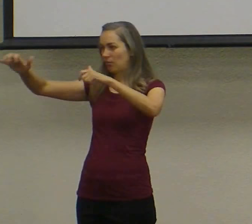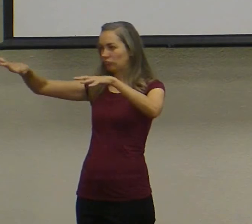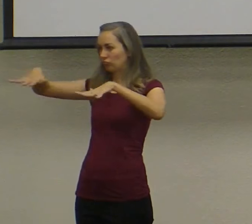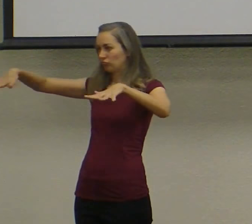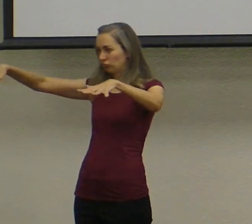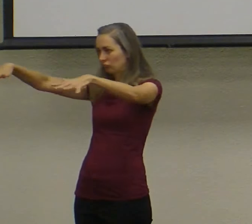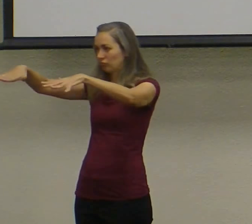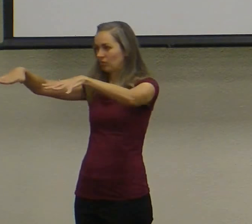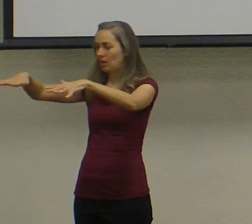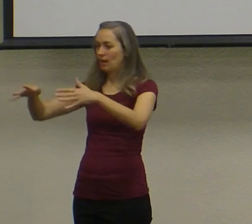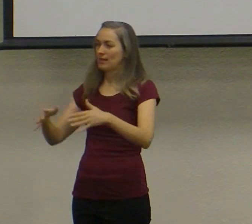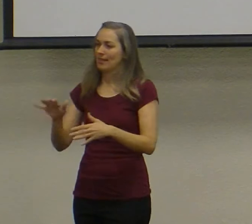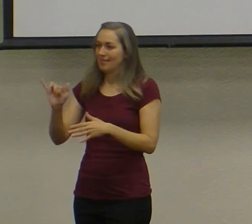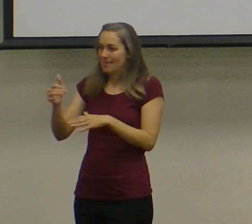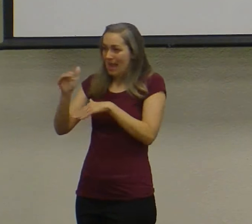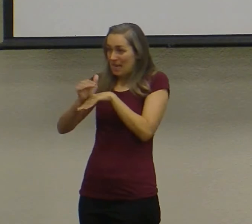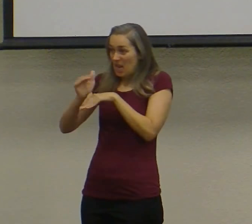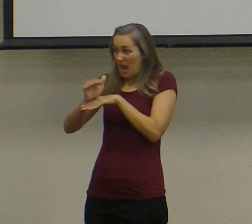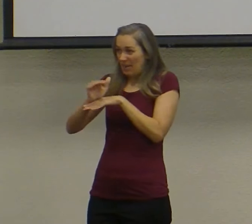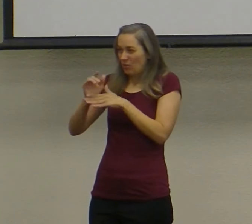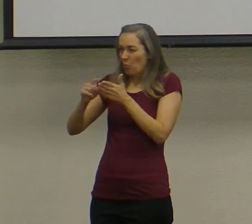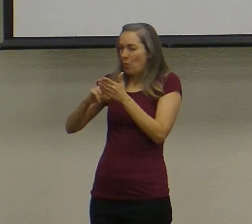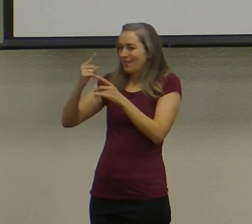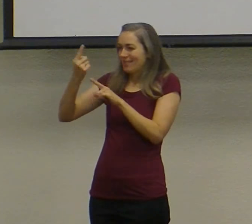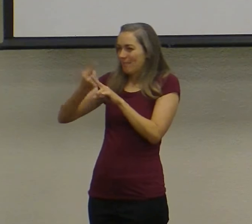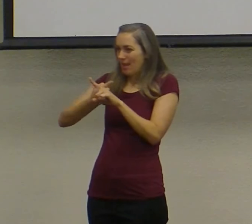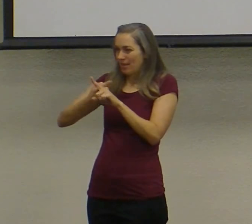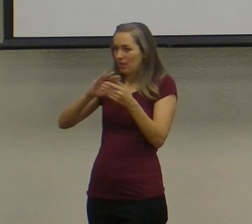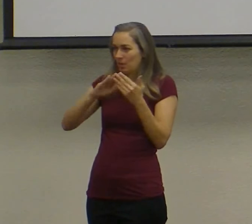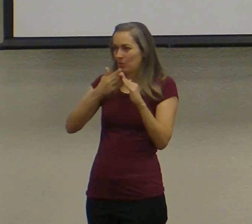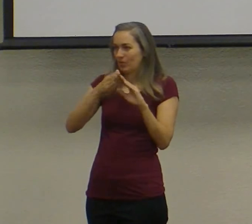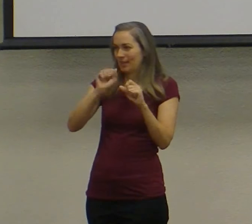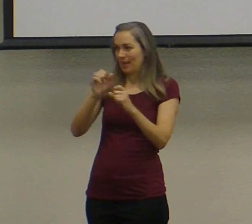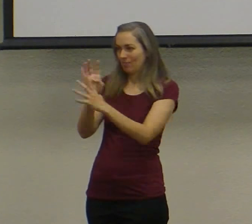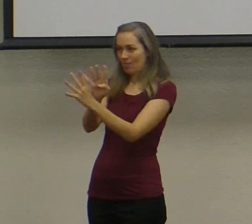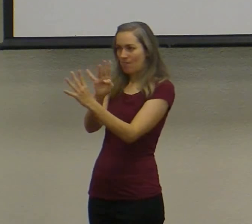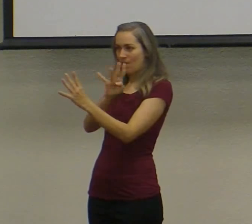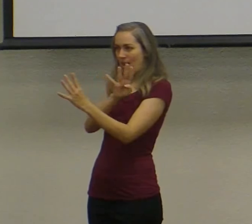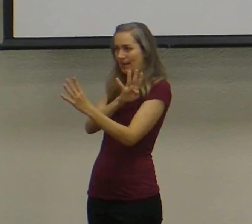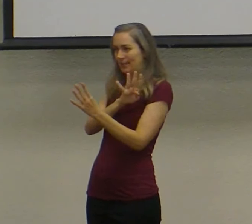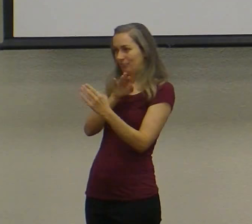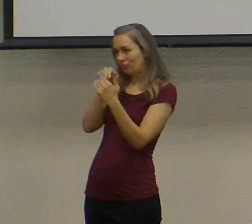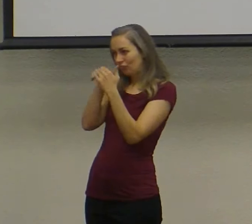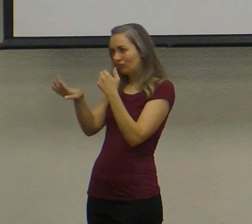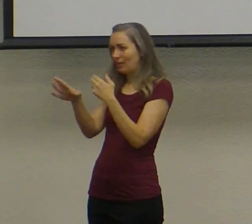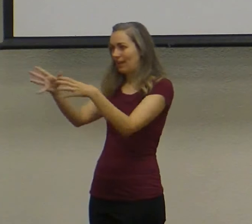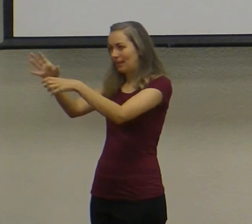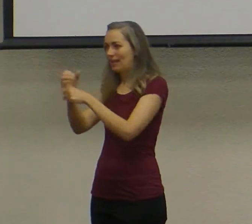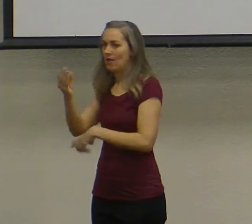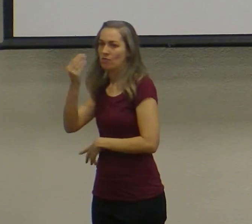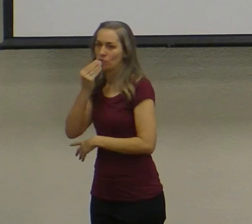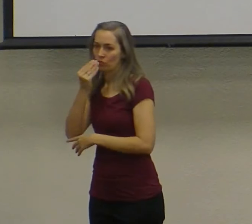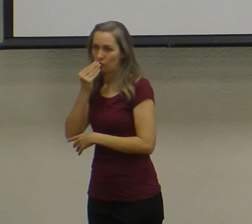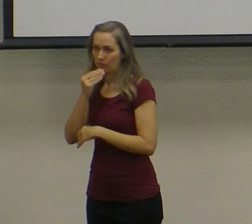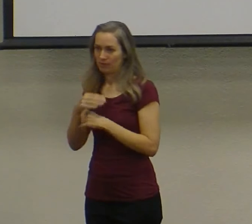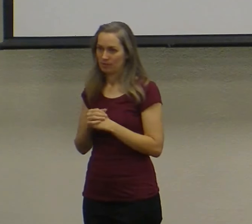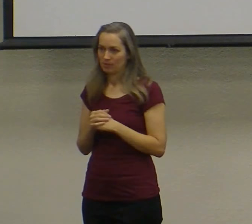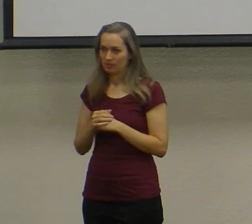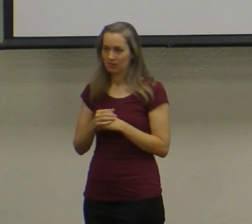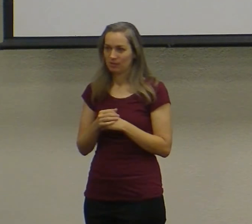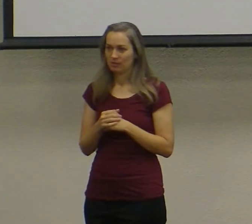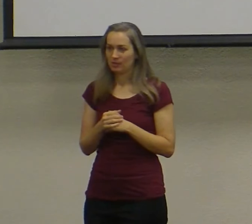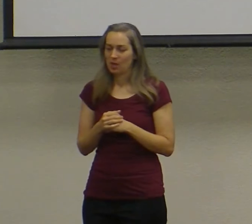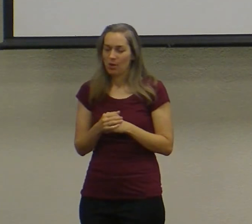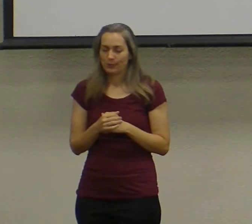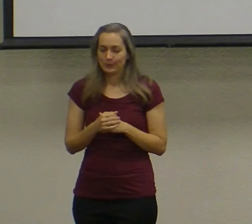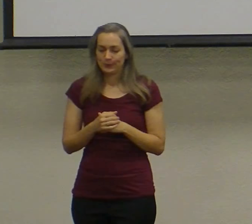the community knows that they can come and receive their food. So I want to just tell you how neat this is. They don't just come and we give them food and send them